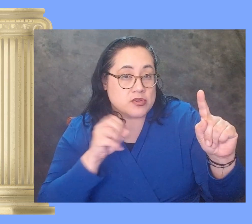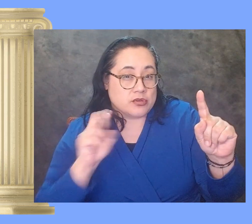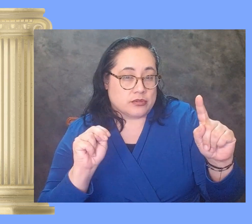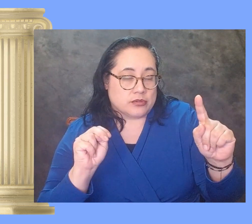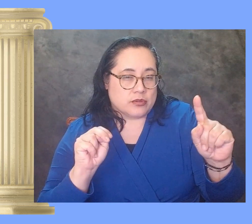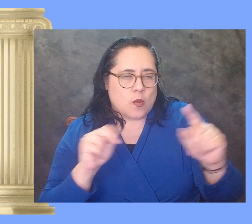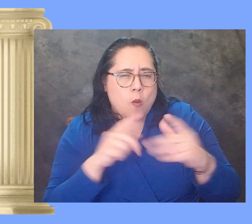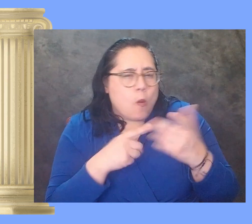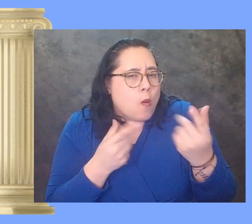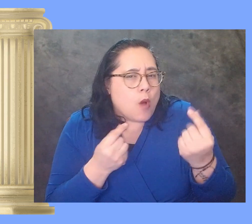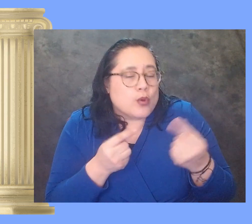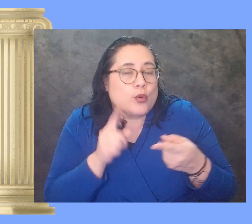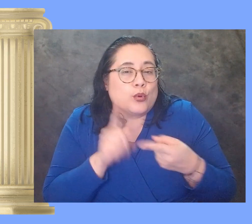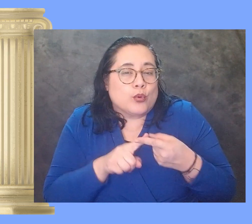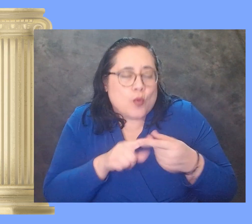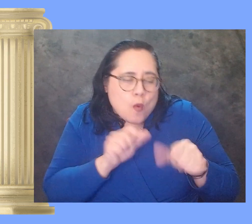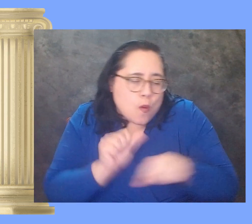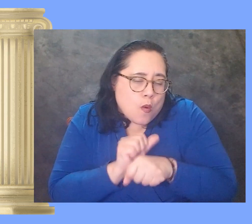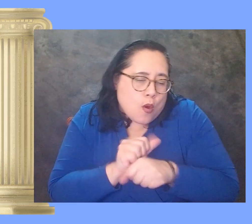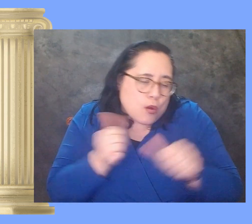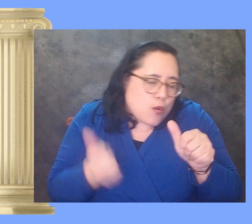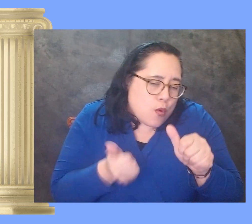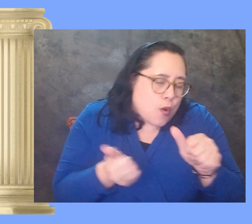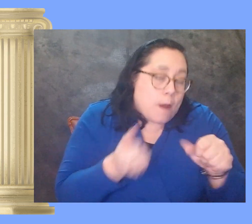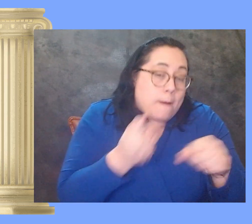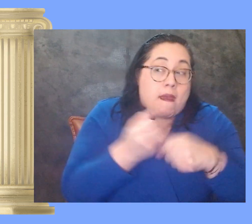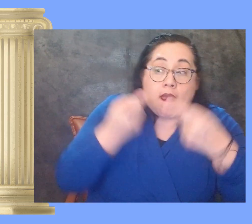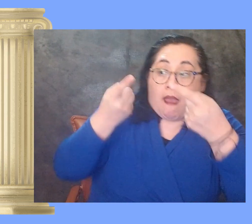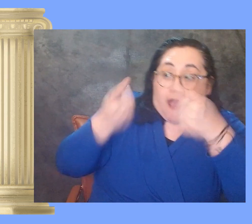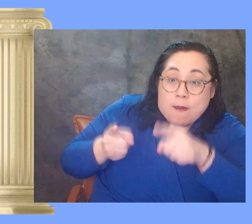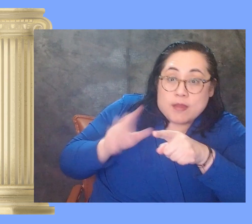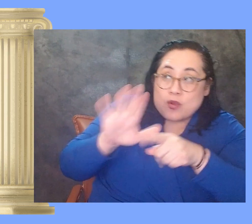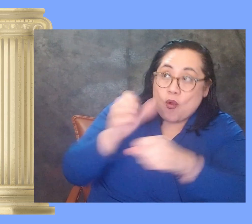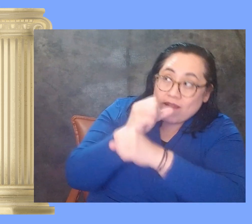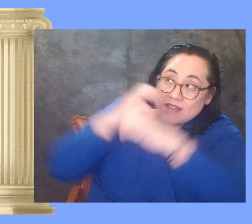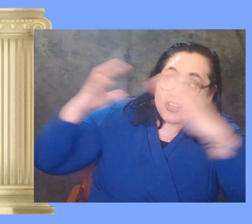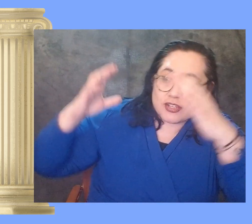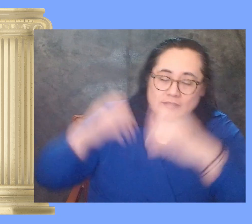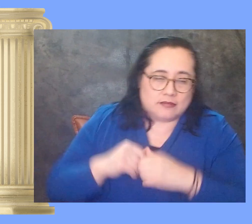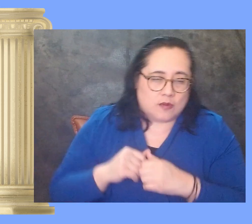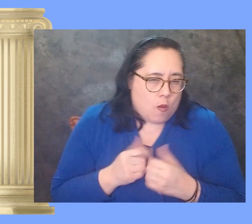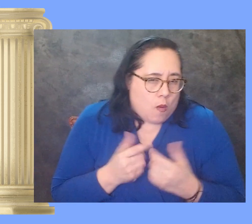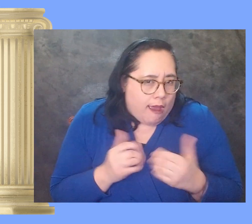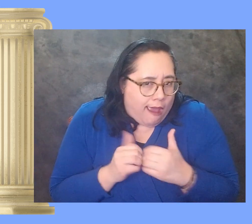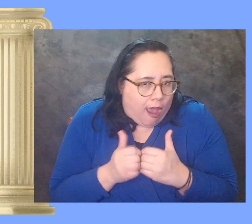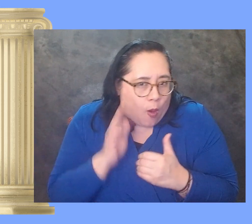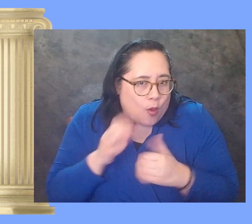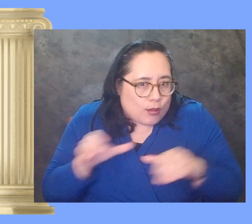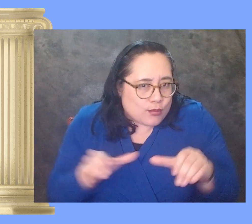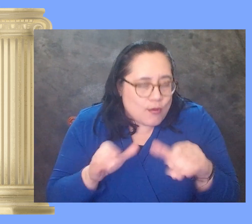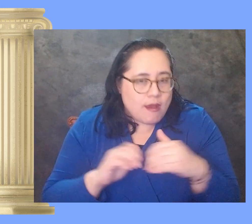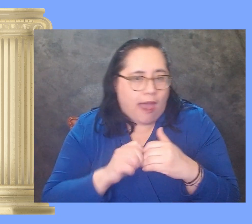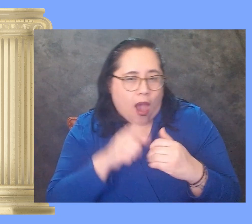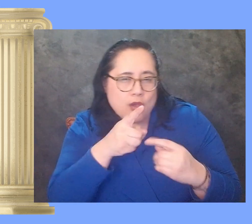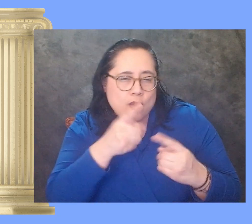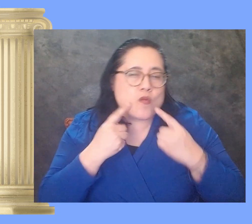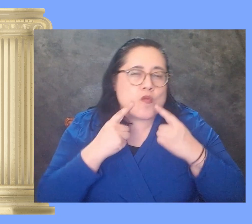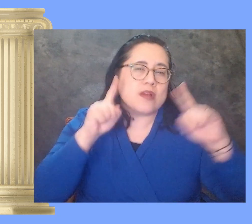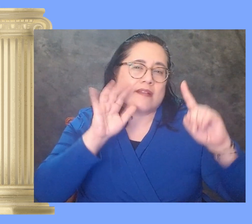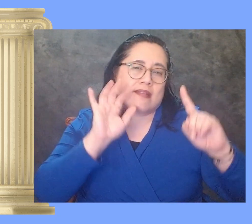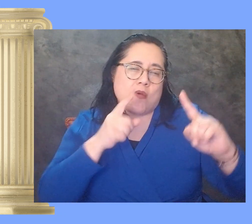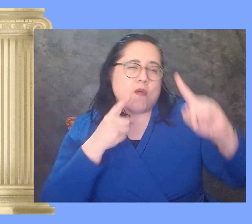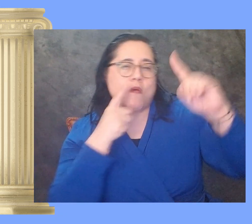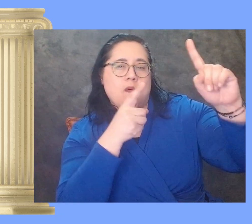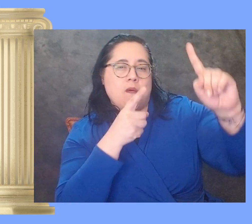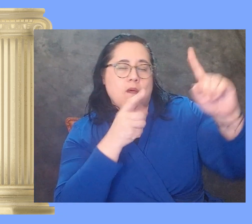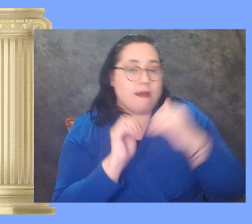Your mission is what you're going to do, what kind of work you're going to do to make your vision happen. How are you going to make that